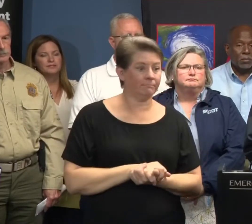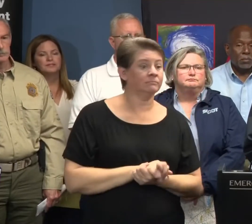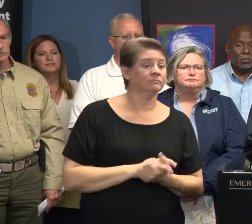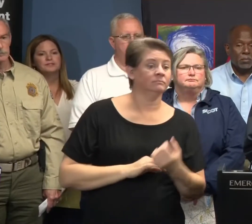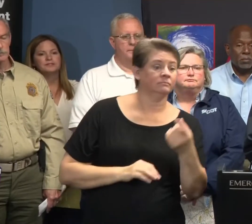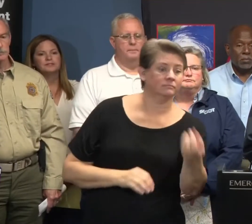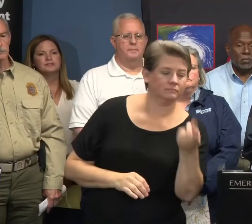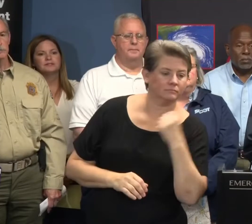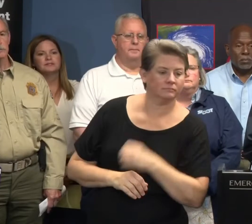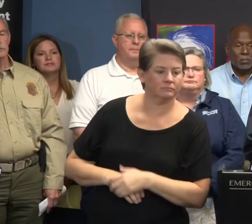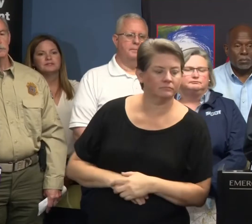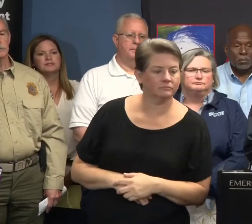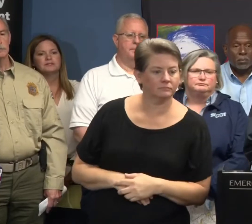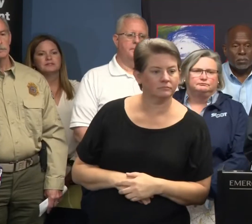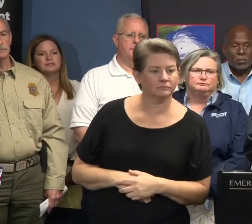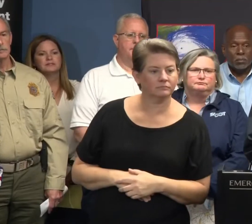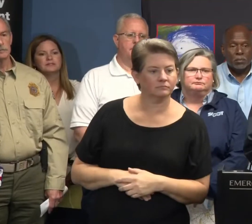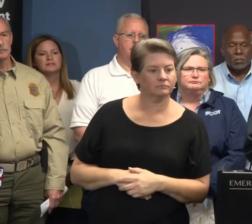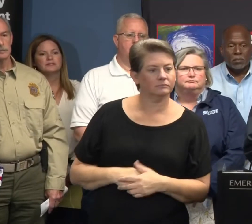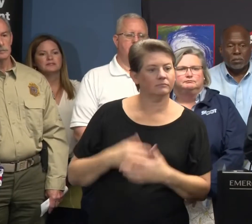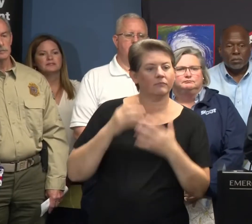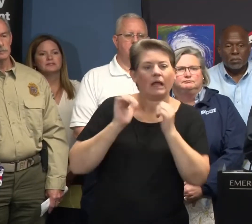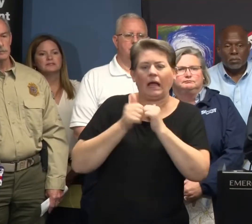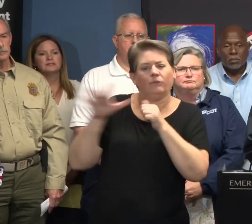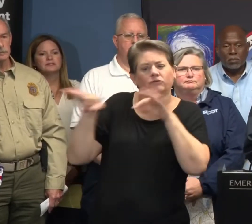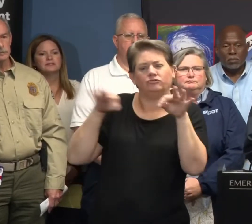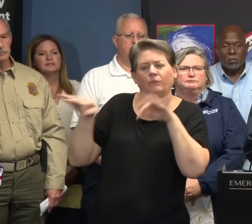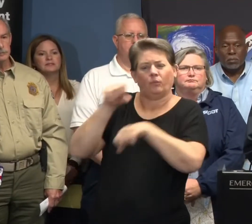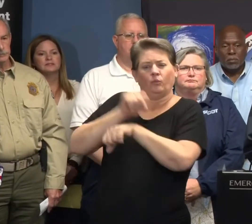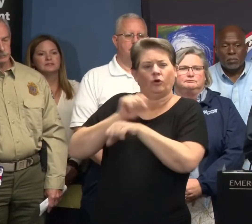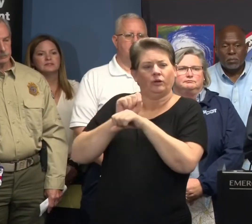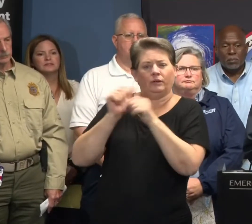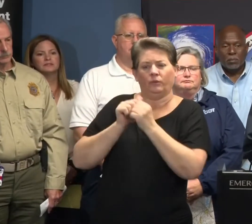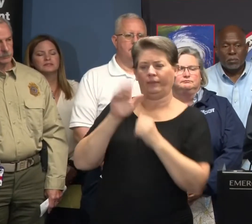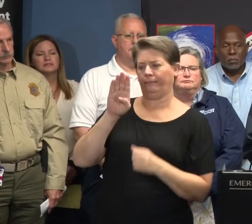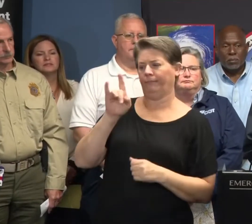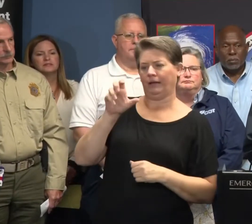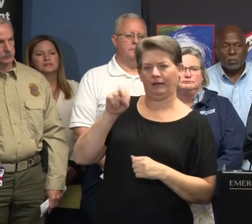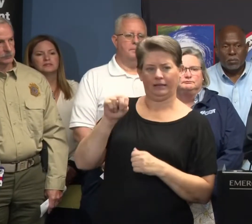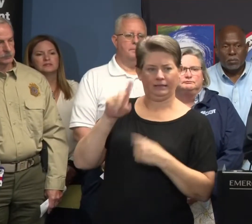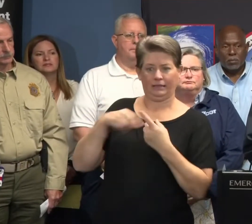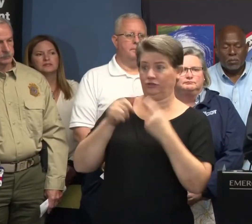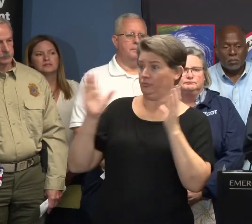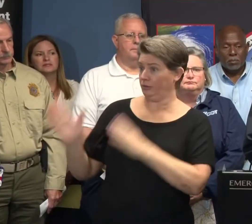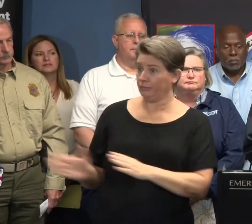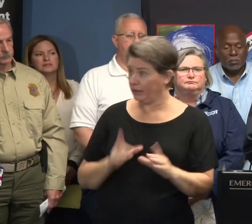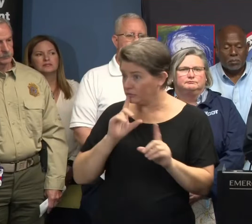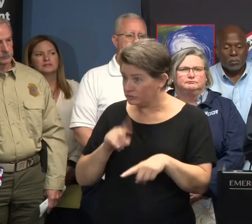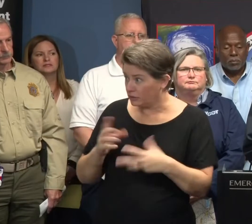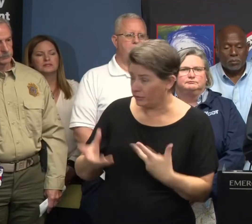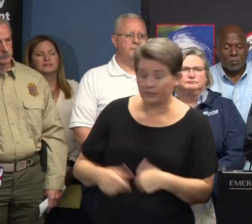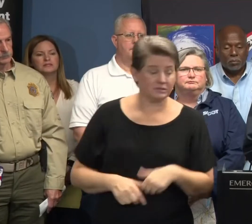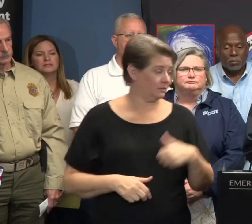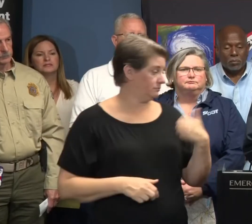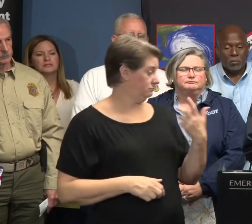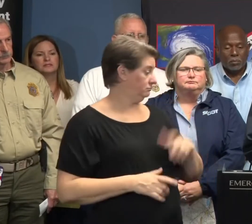Yes. How would you describe working with the Biden administration while you're preparing and responding to the storm? They've